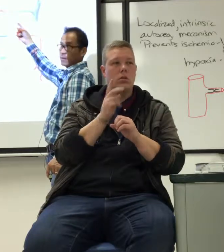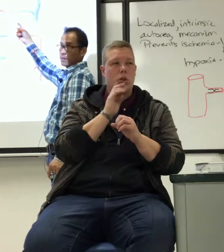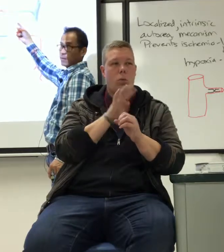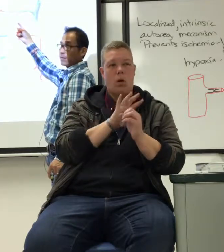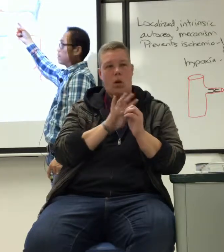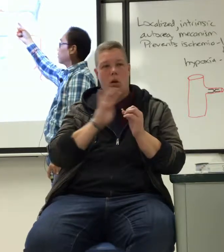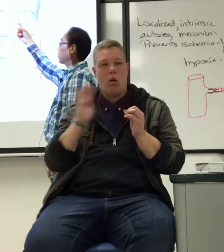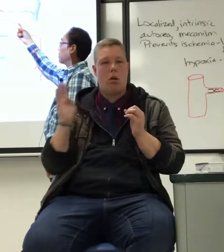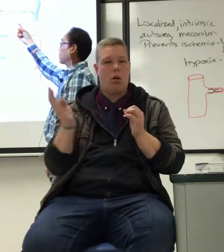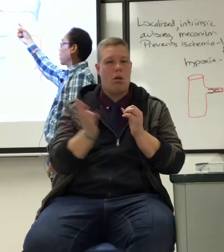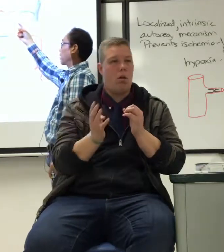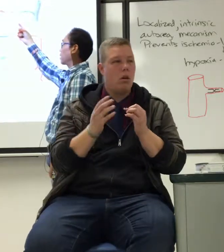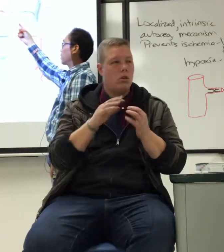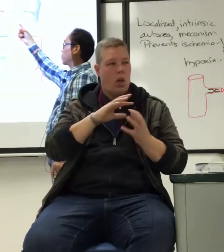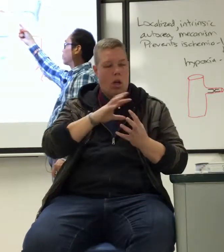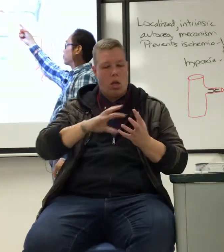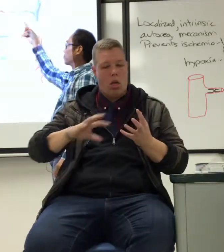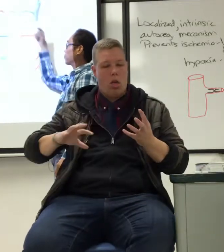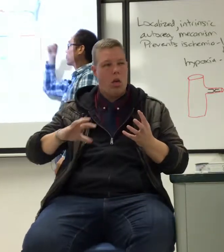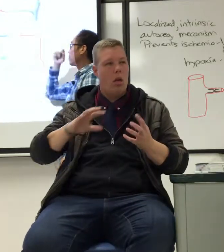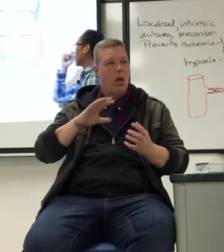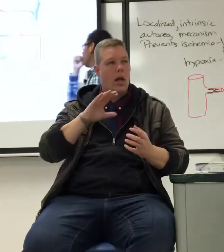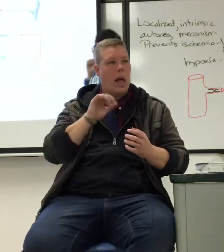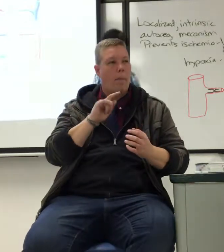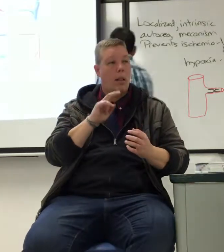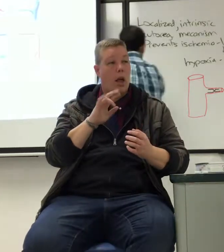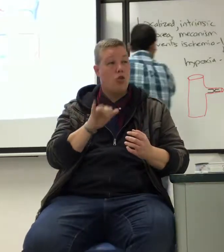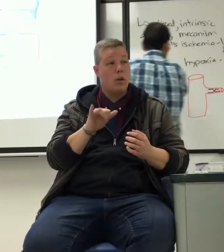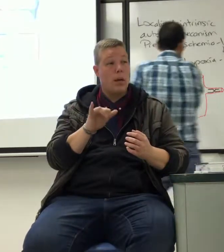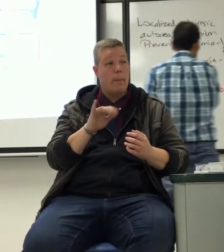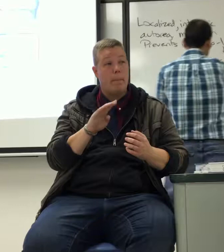bed. Okay.